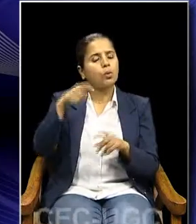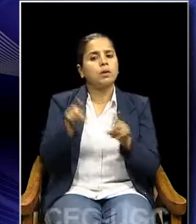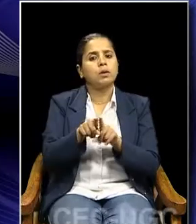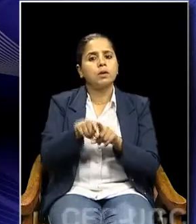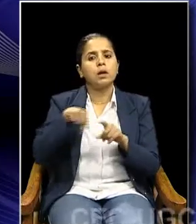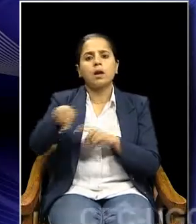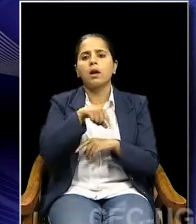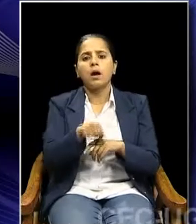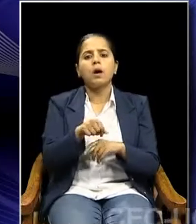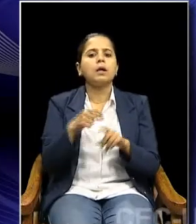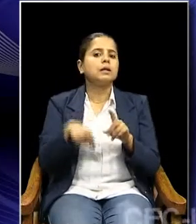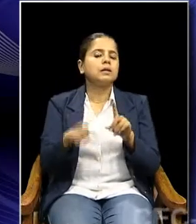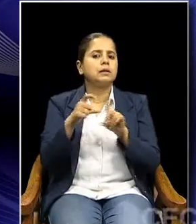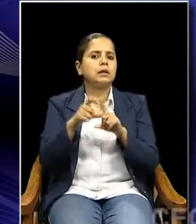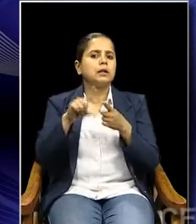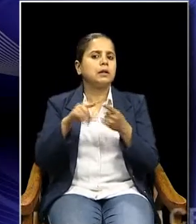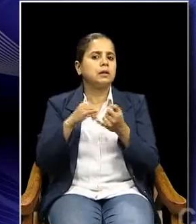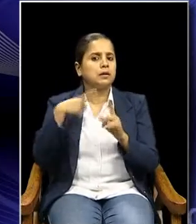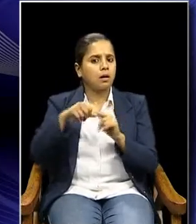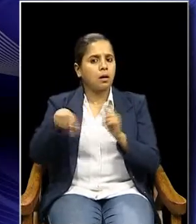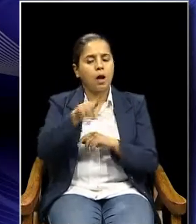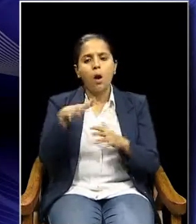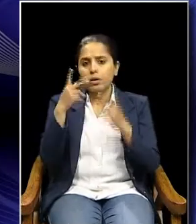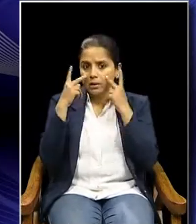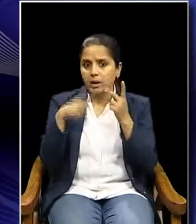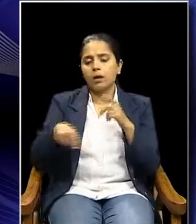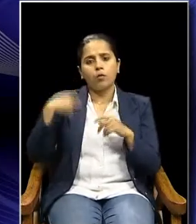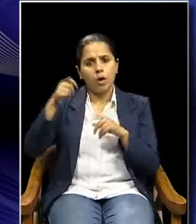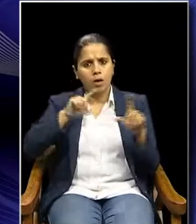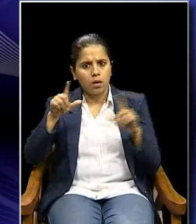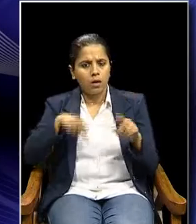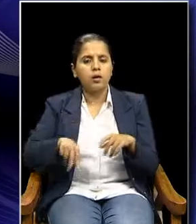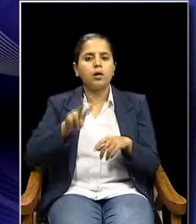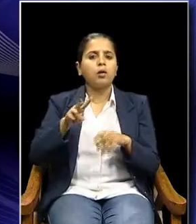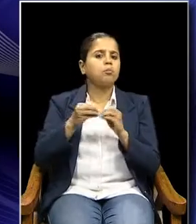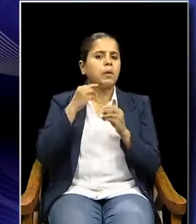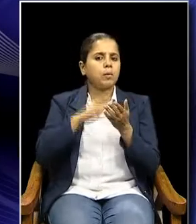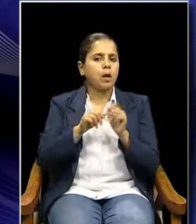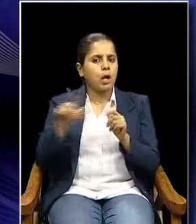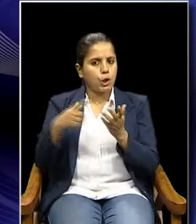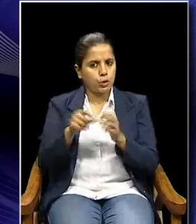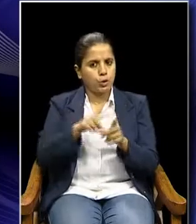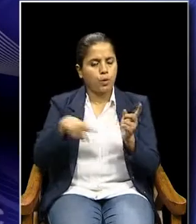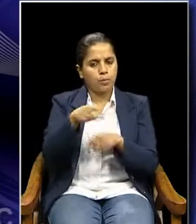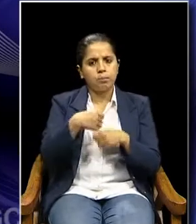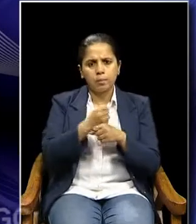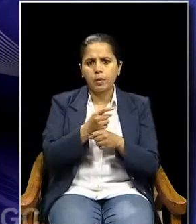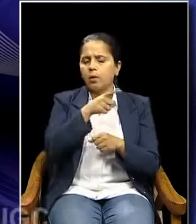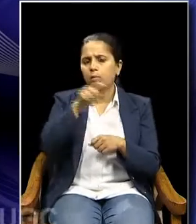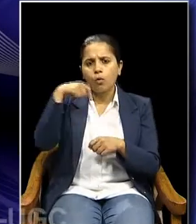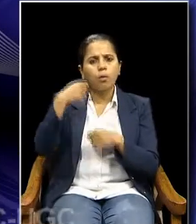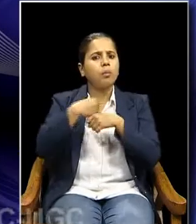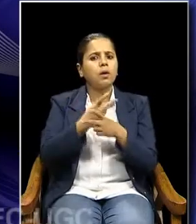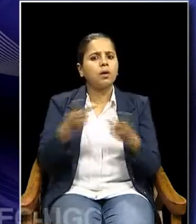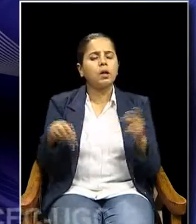Bicycle Thieves of D. Sika, how they were seen by filmmakers like Bimal Roy. And the kind of film which he made as